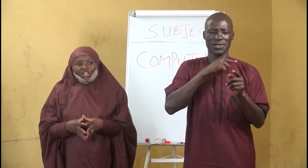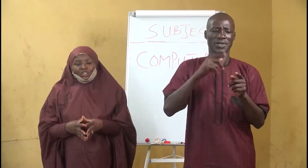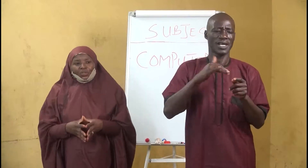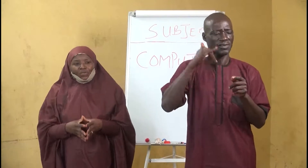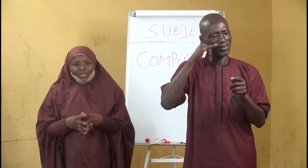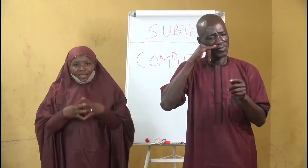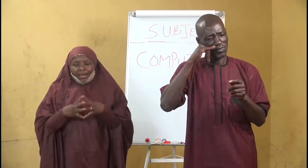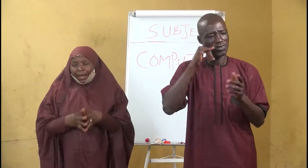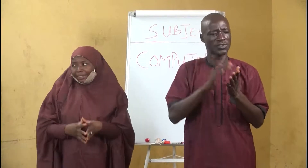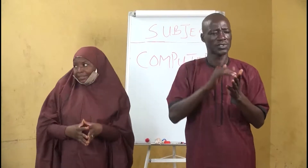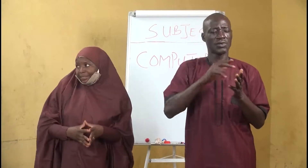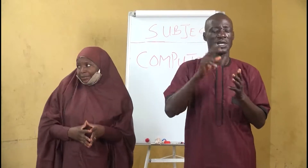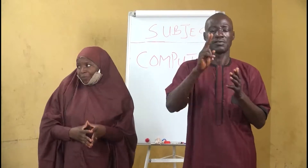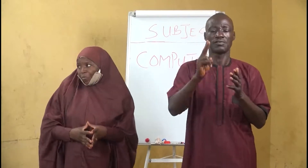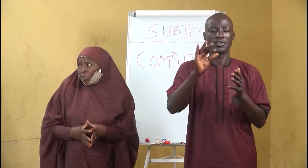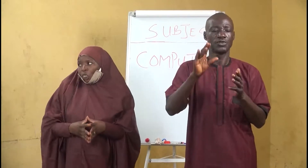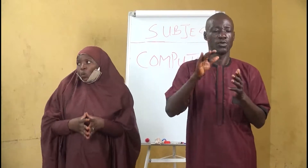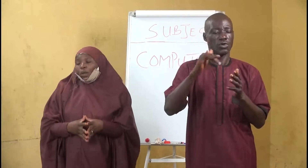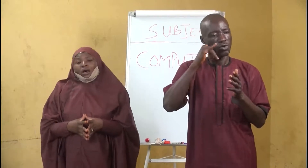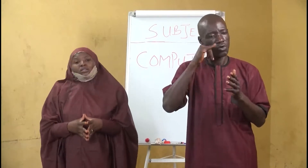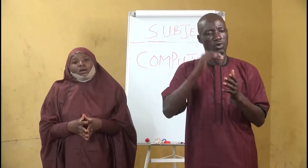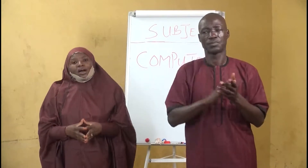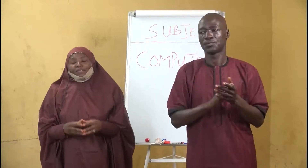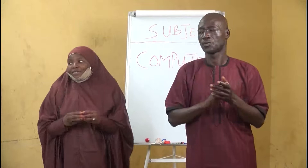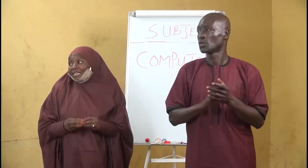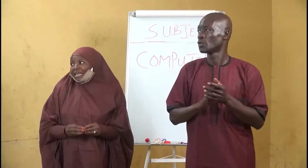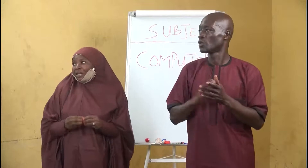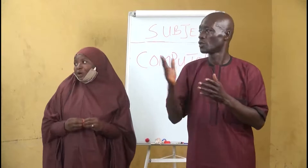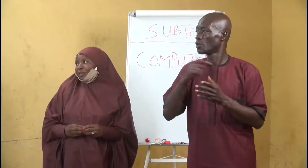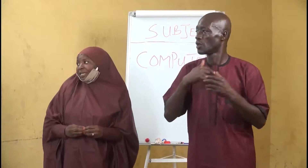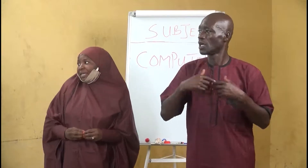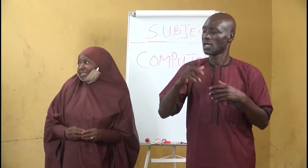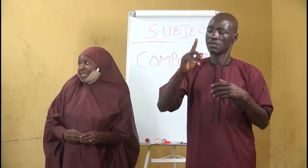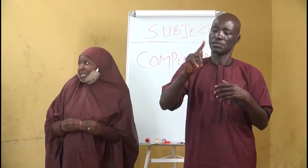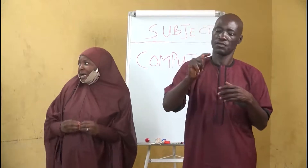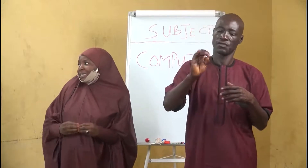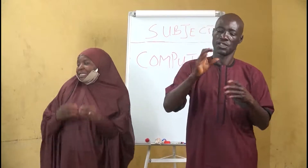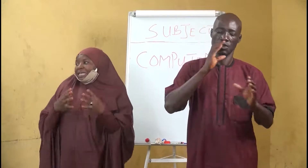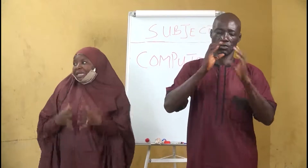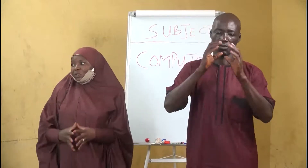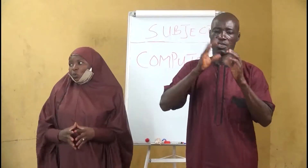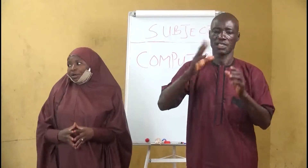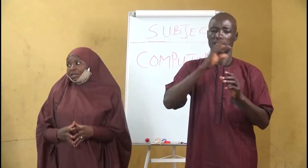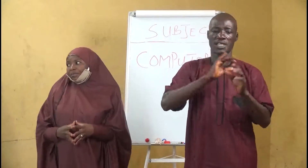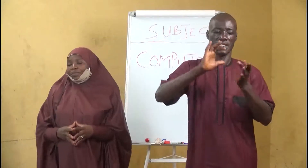application of the ICT. We also have telecommunicating and networking.